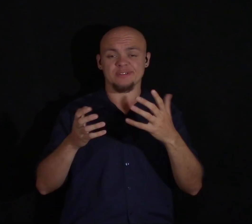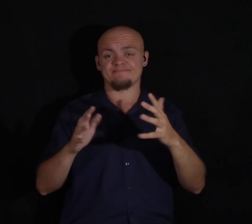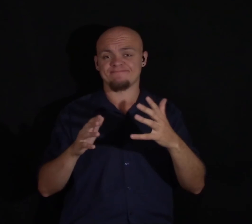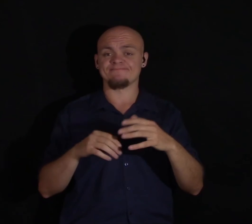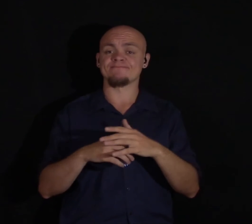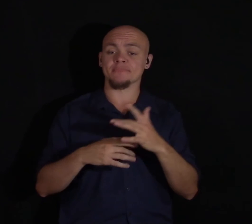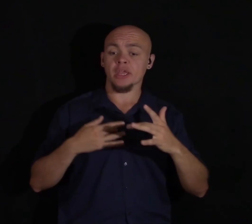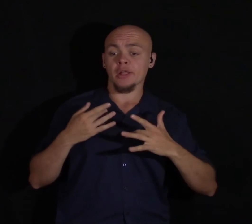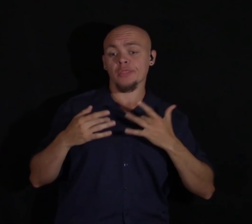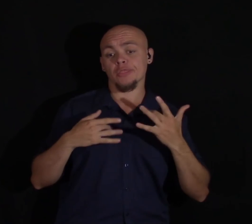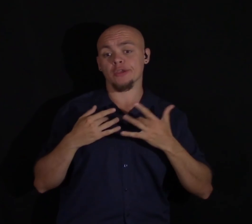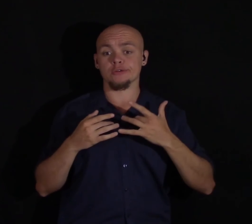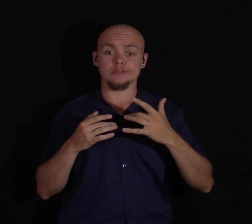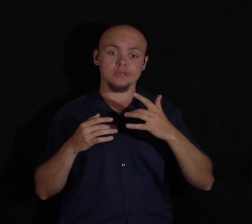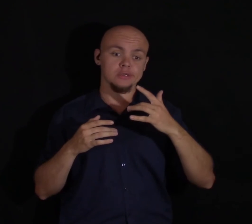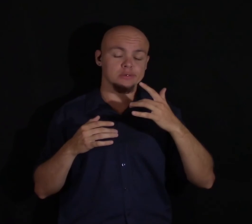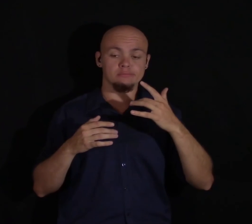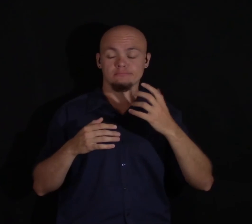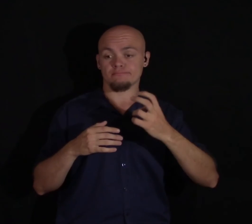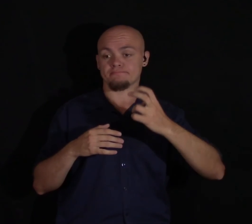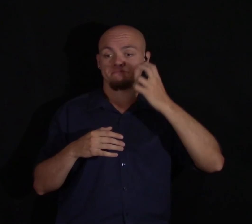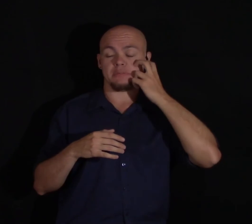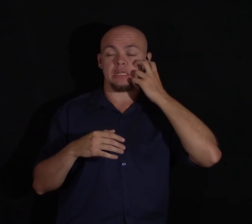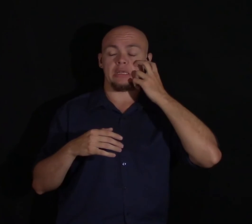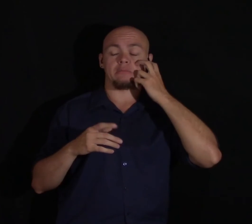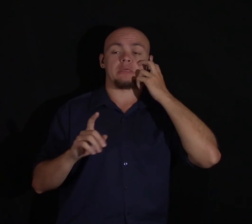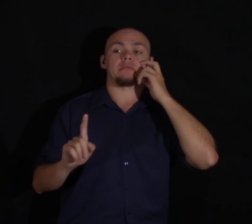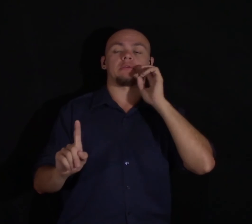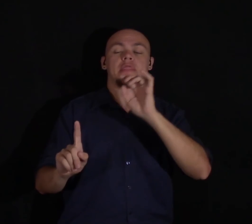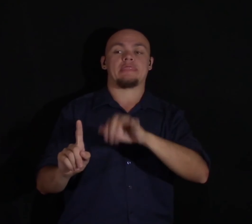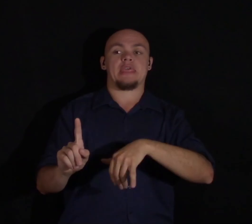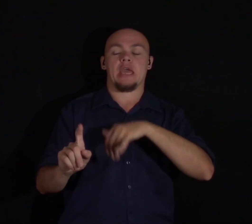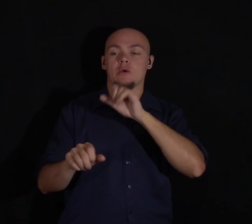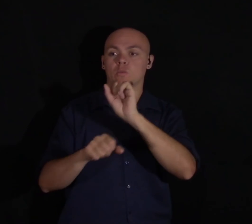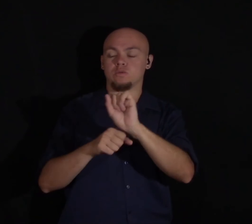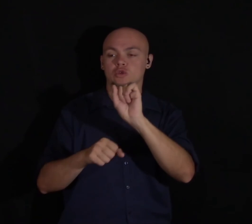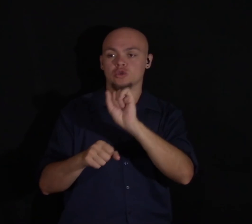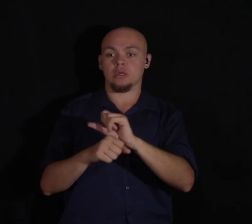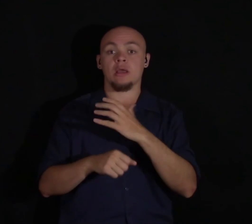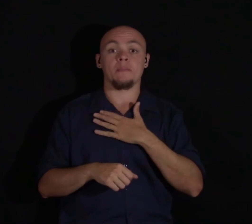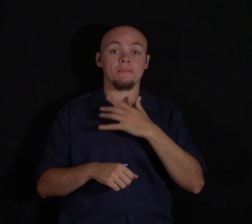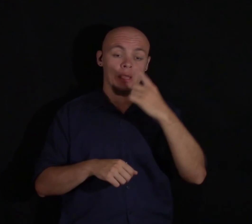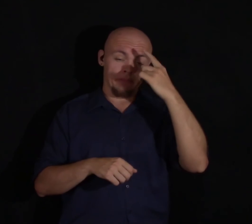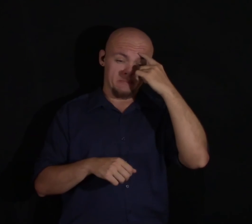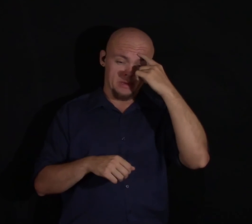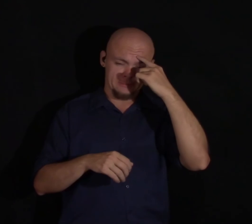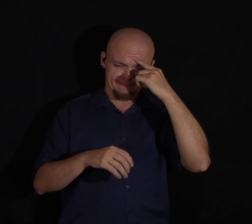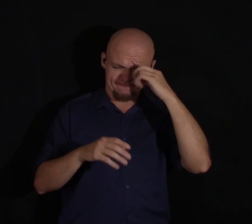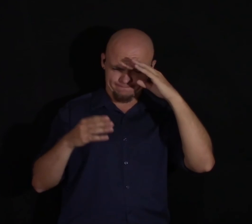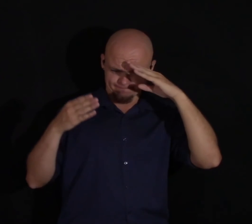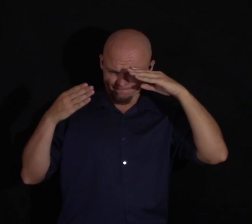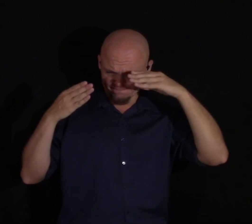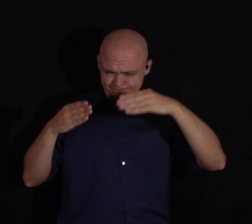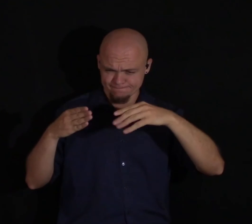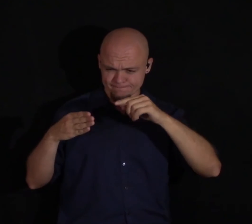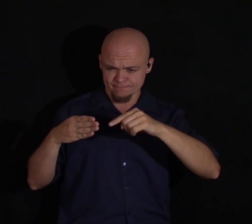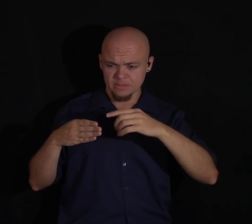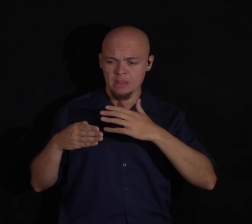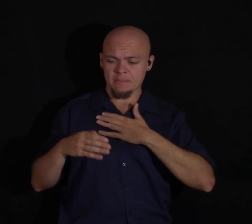enthusiastic frenzy had blinded me to the horror of my employment. My mind was intently fixed on the consummation of my labor, and